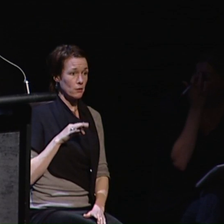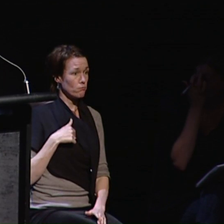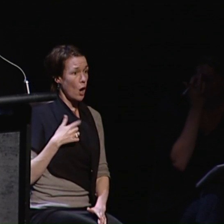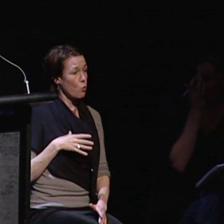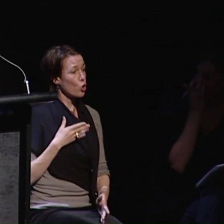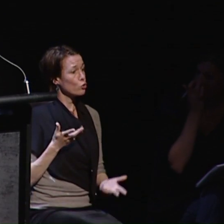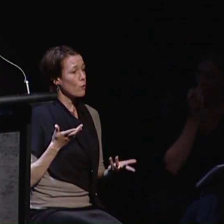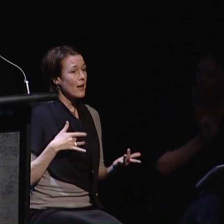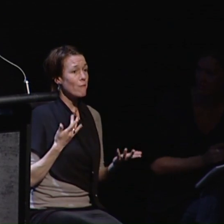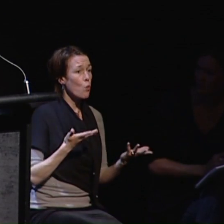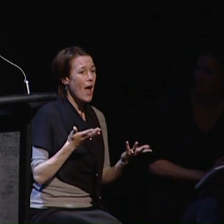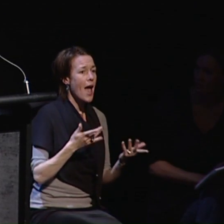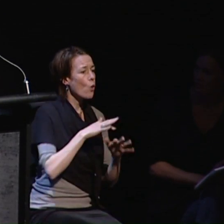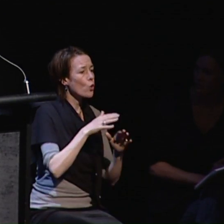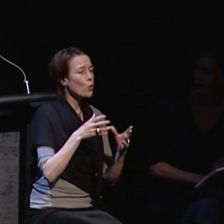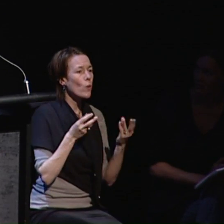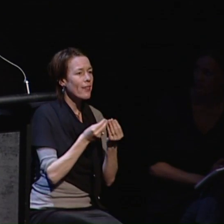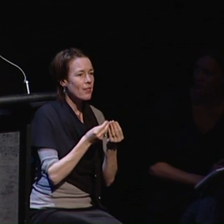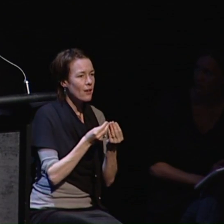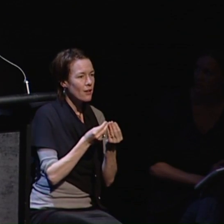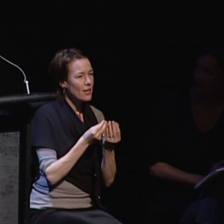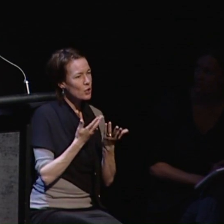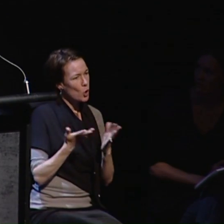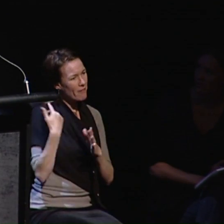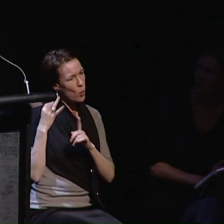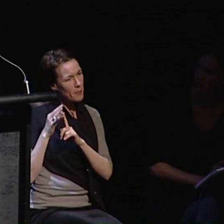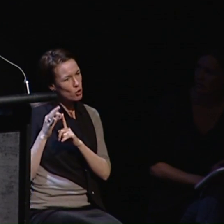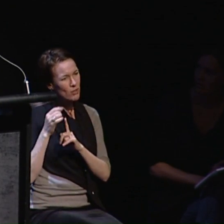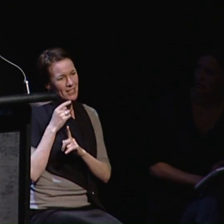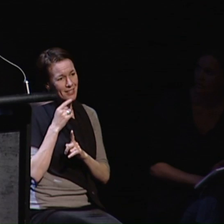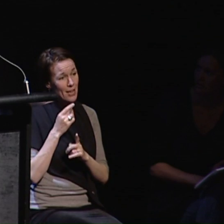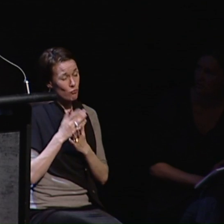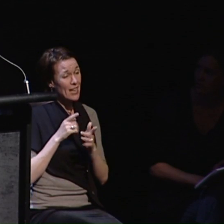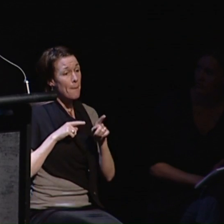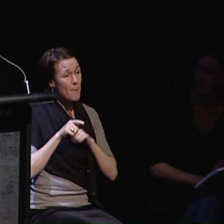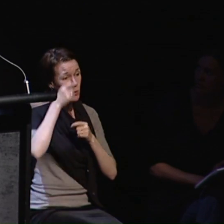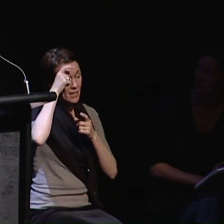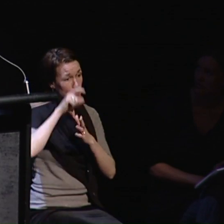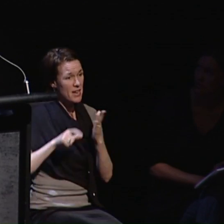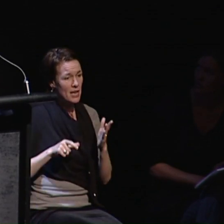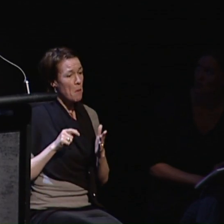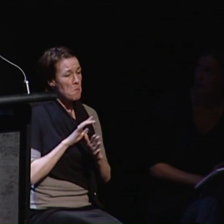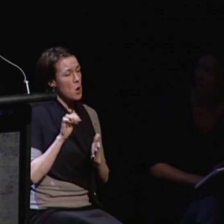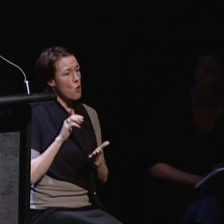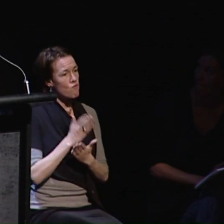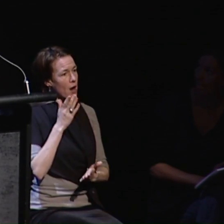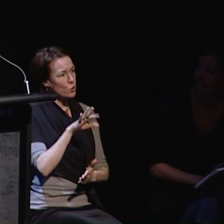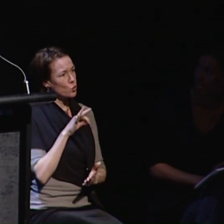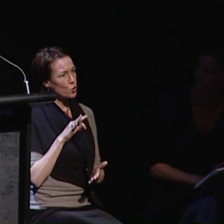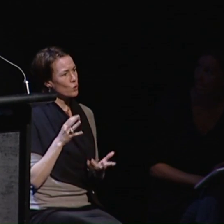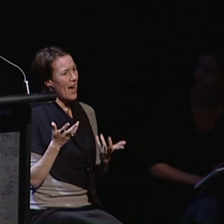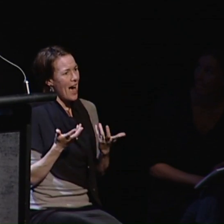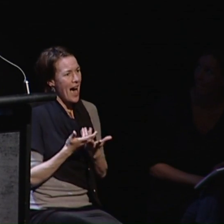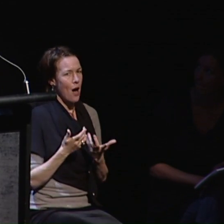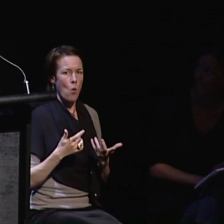right to choose what your life looks like is denied to the majority of people with intellectual disabilities wherever they live in the